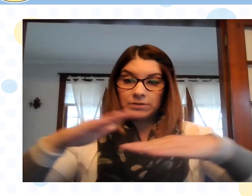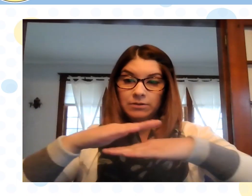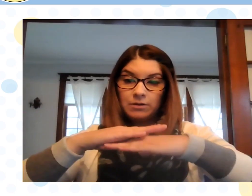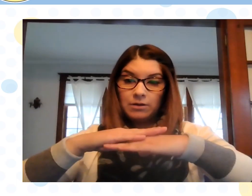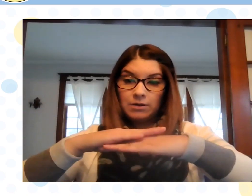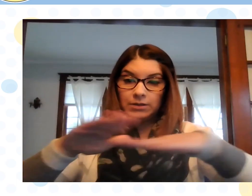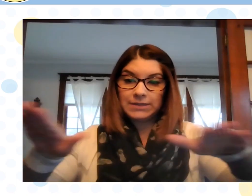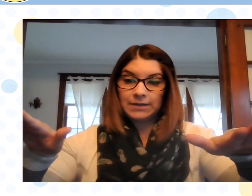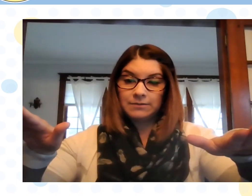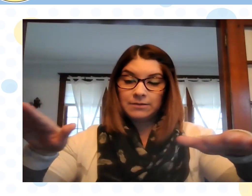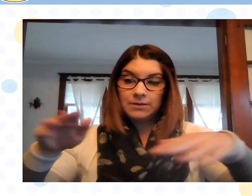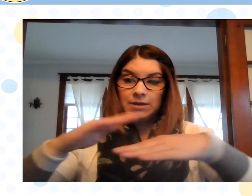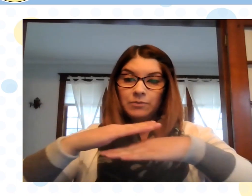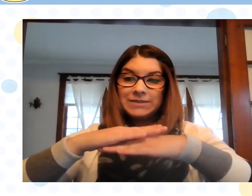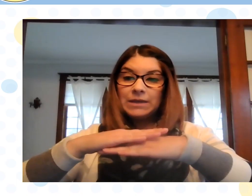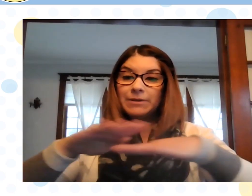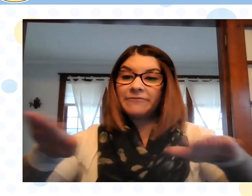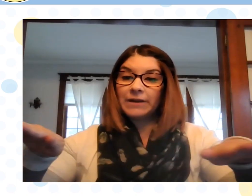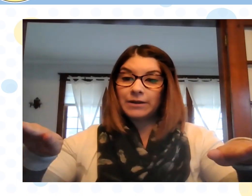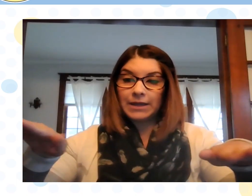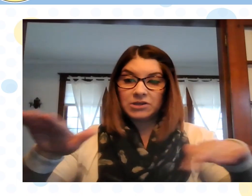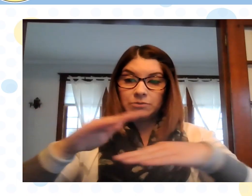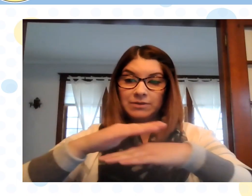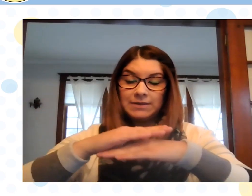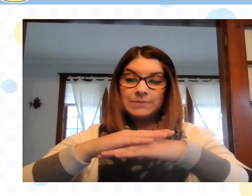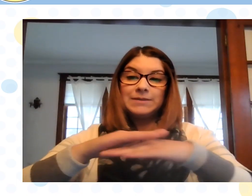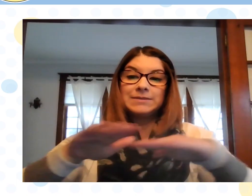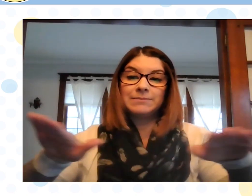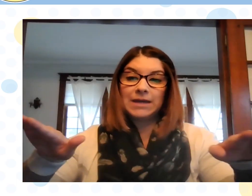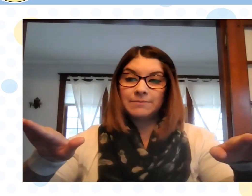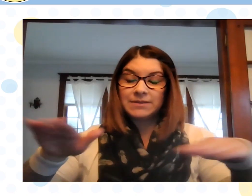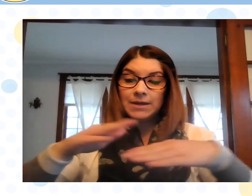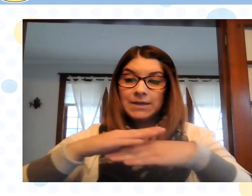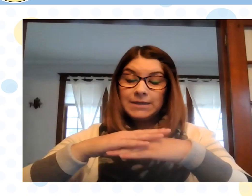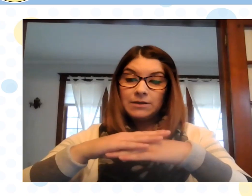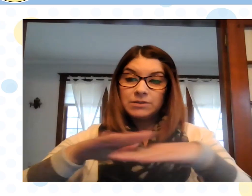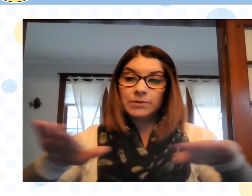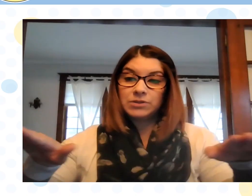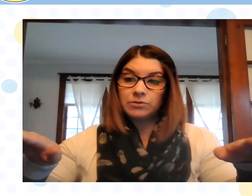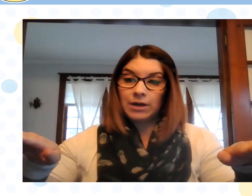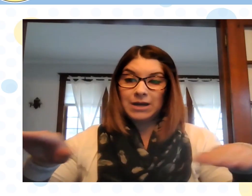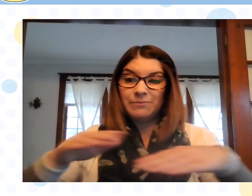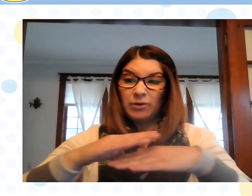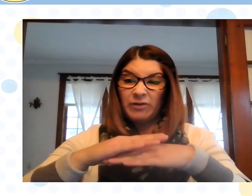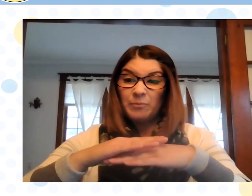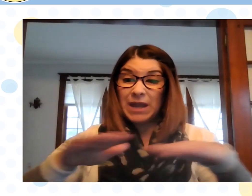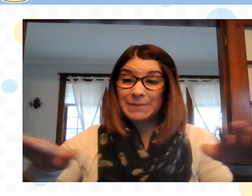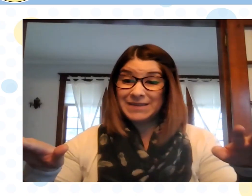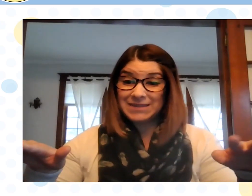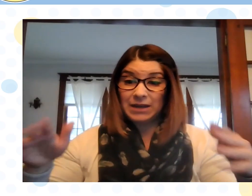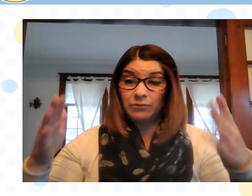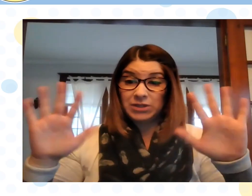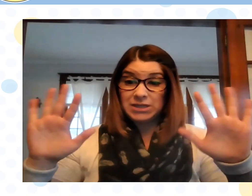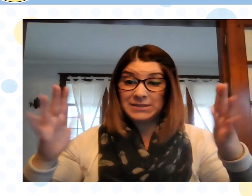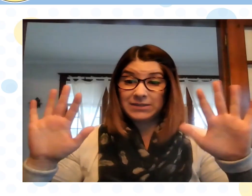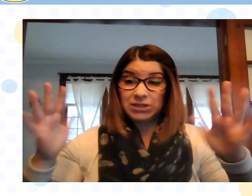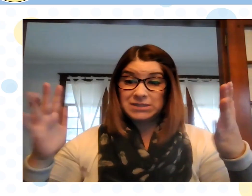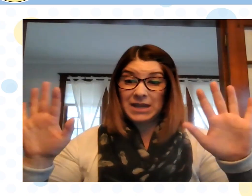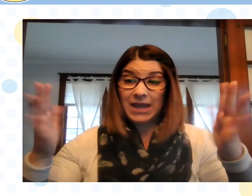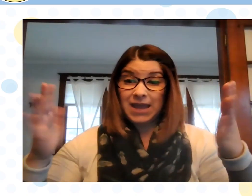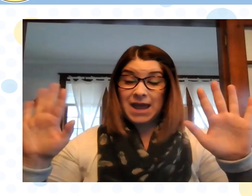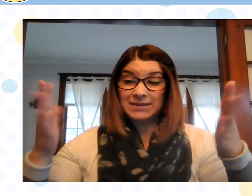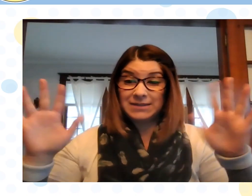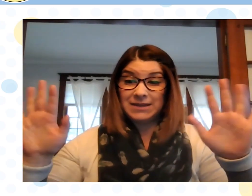out. All done. We see a bit of variation with this one. Sometimes kiddos will do more of a baby sign, which is